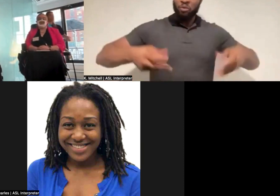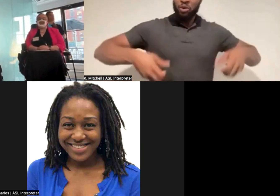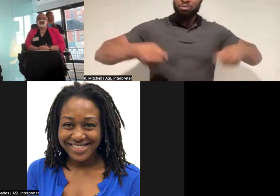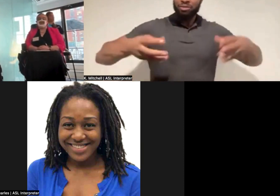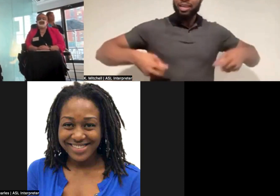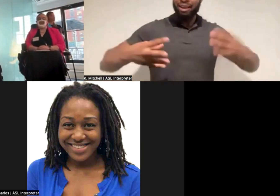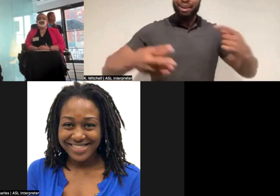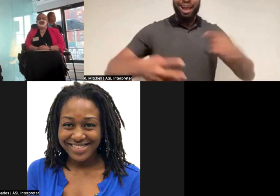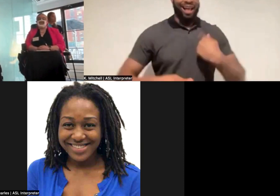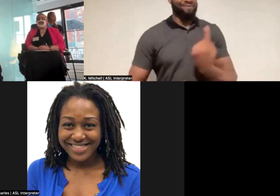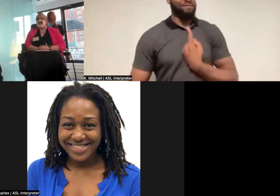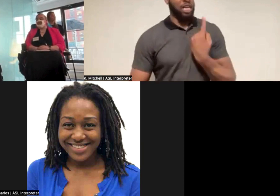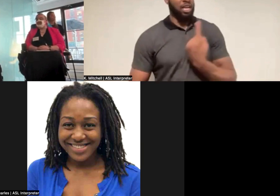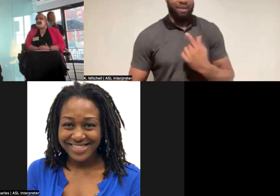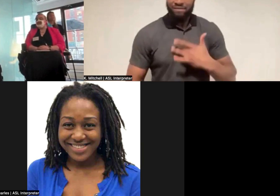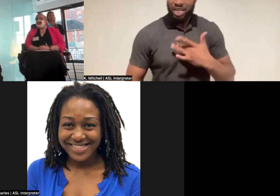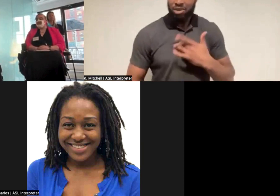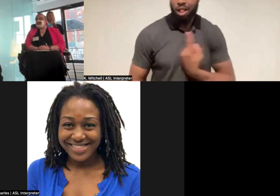I think,